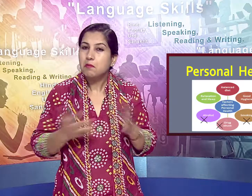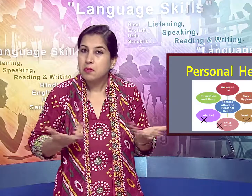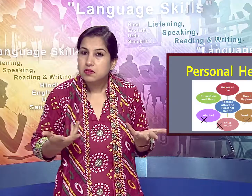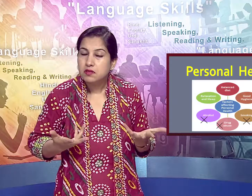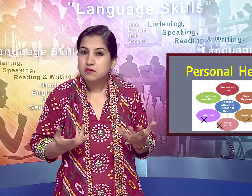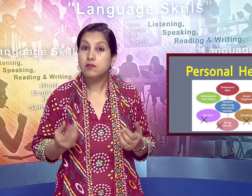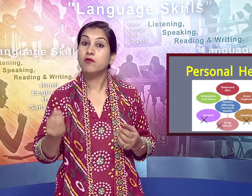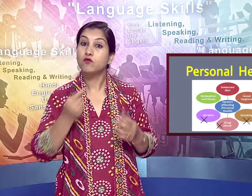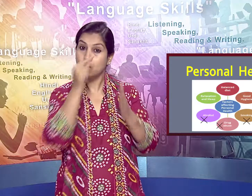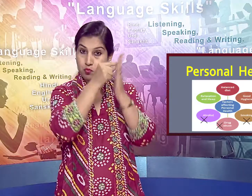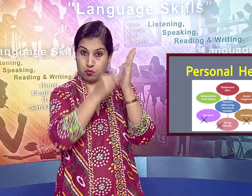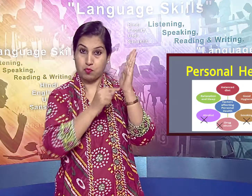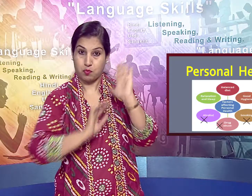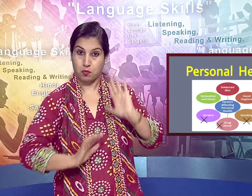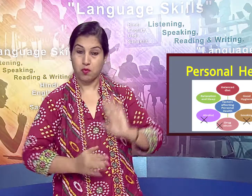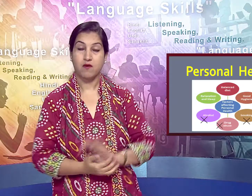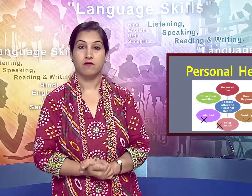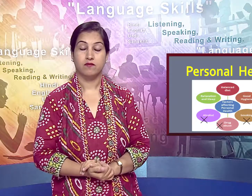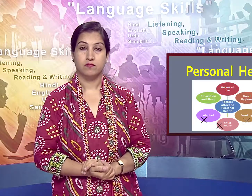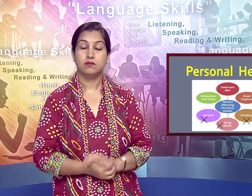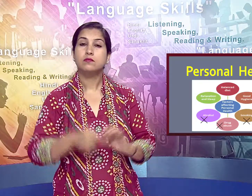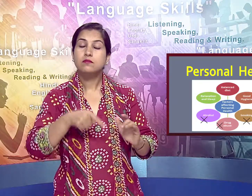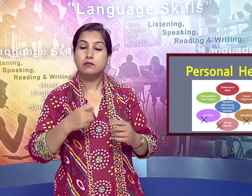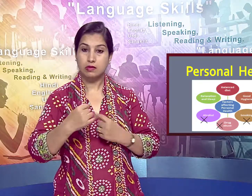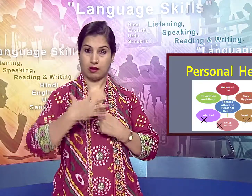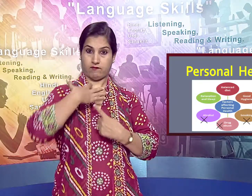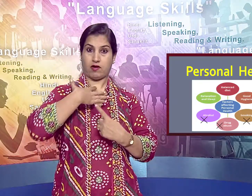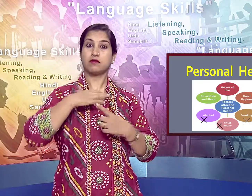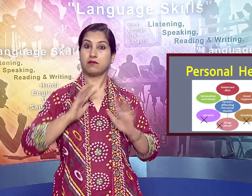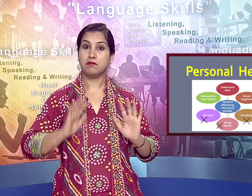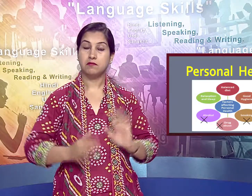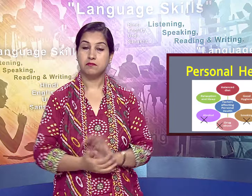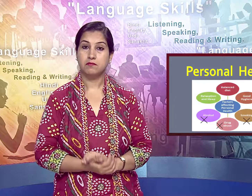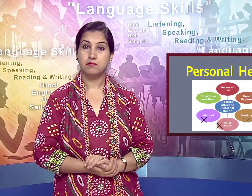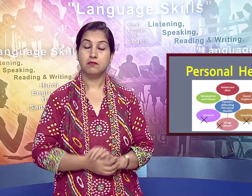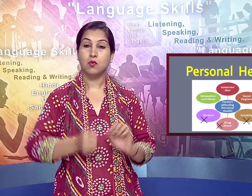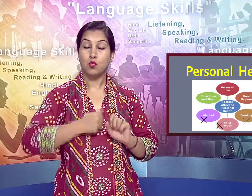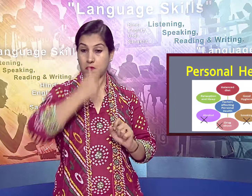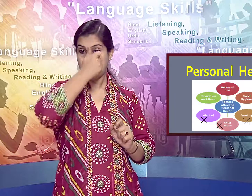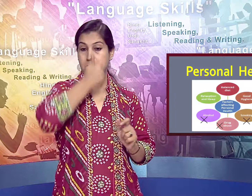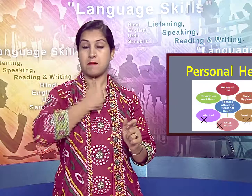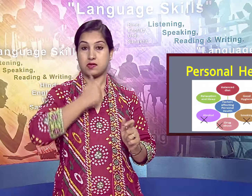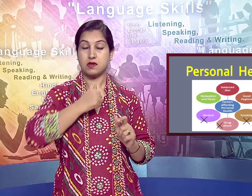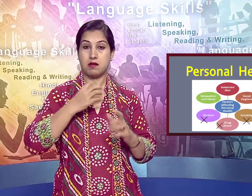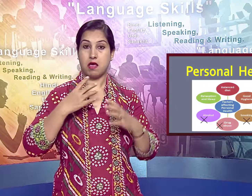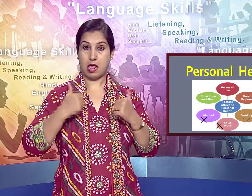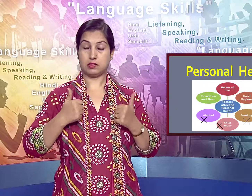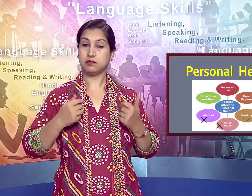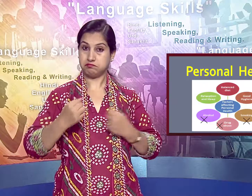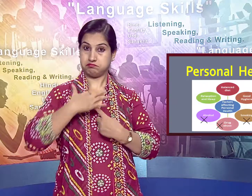there are some factors which affects our personal health.